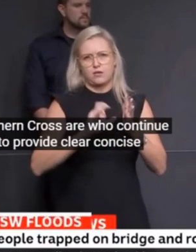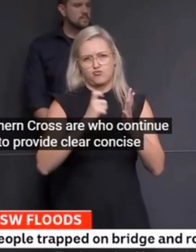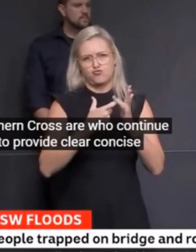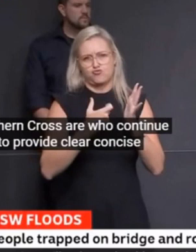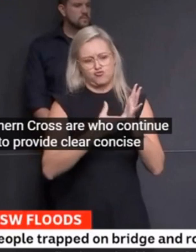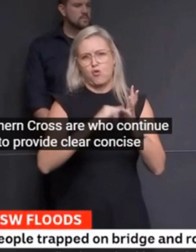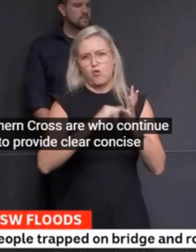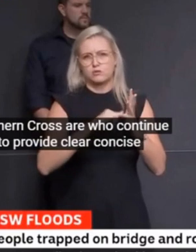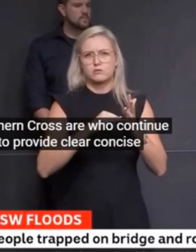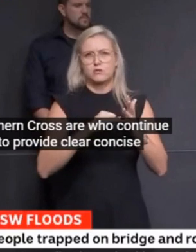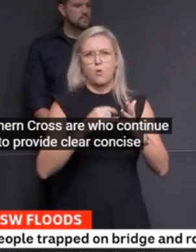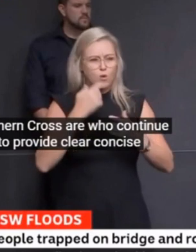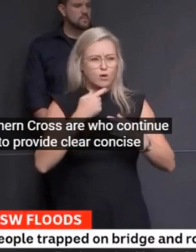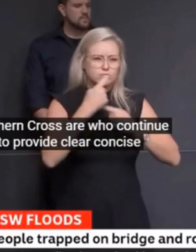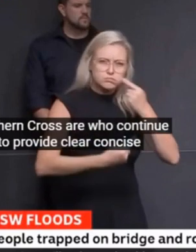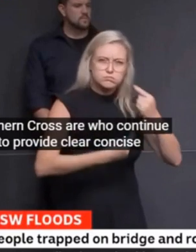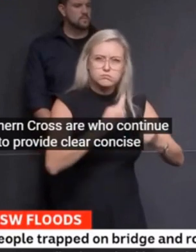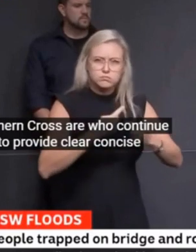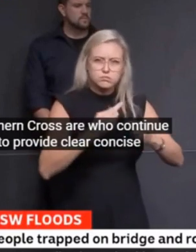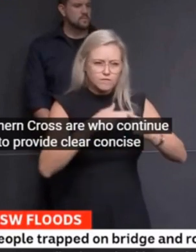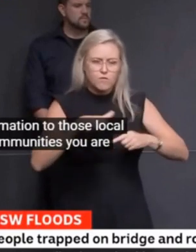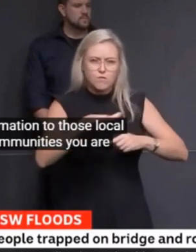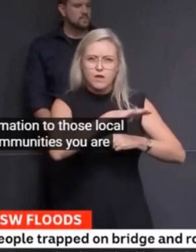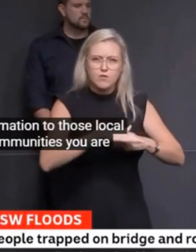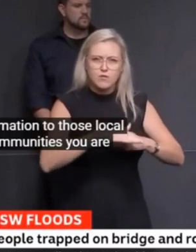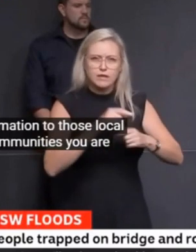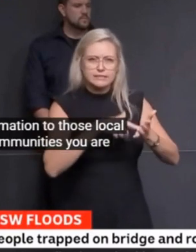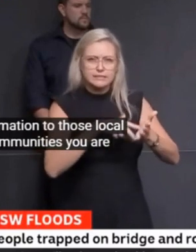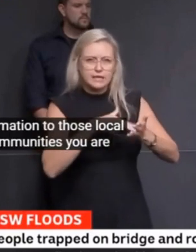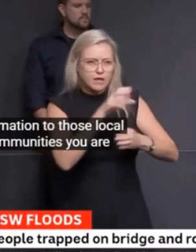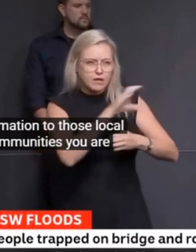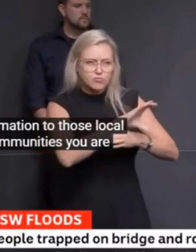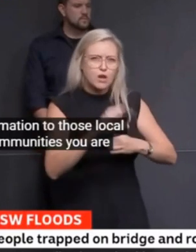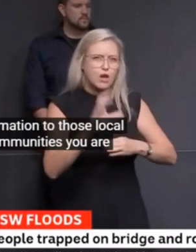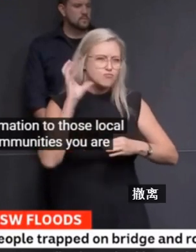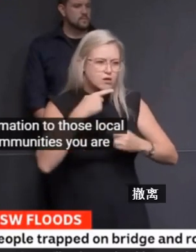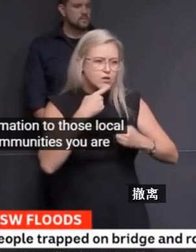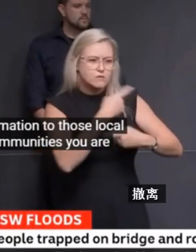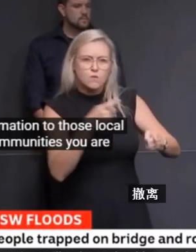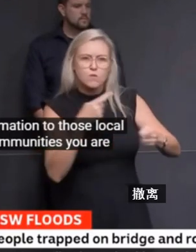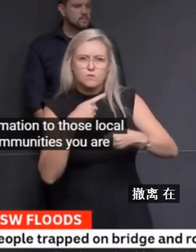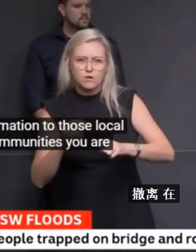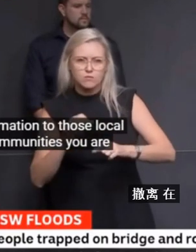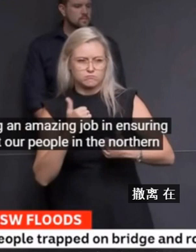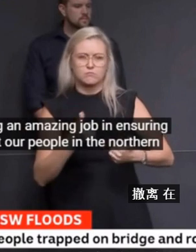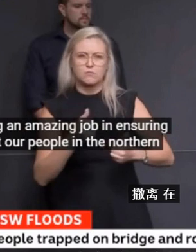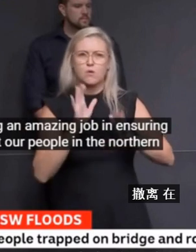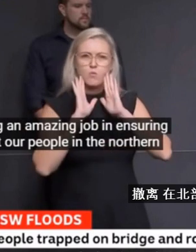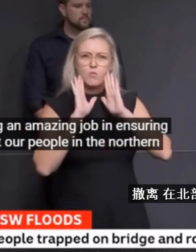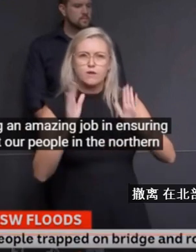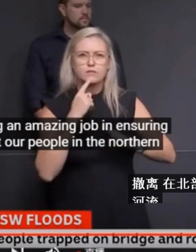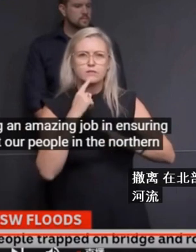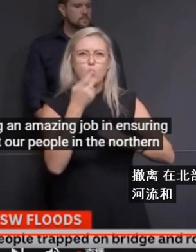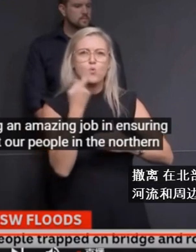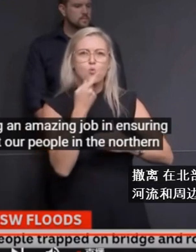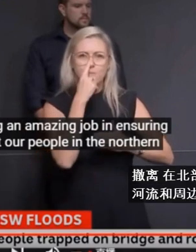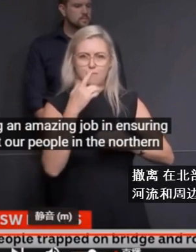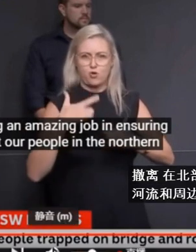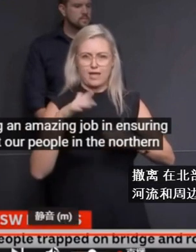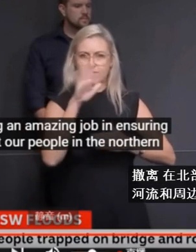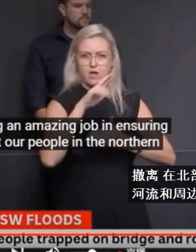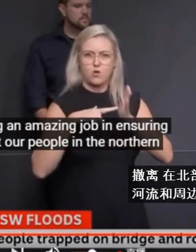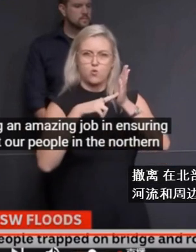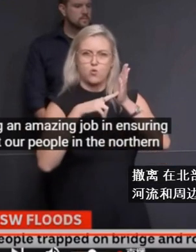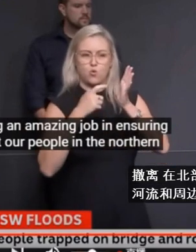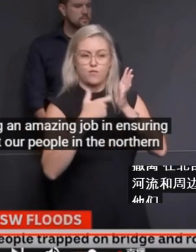clear, concise information to those local communities. You are doing an amazing job in ensuring that our people in the Northern Rivers